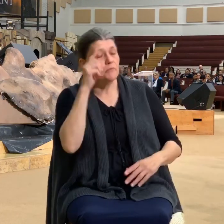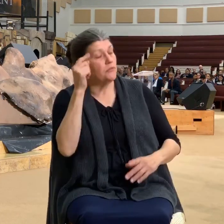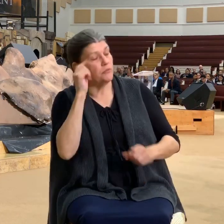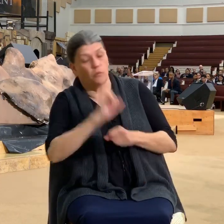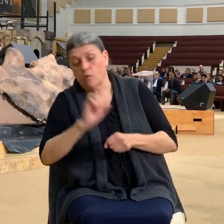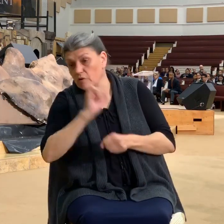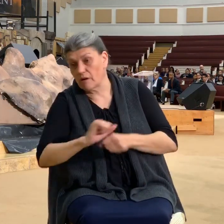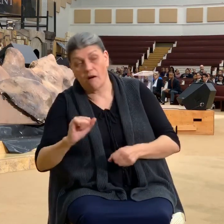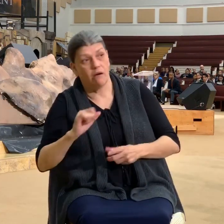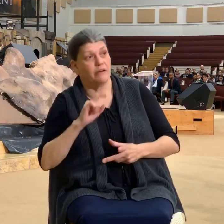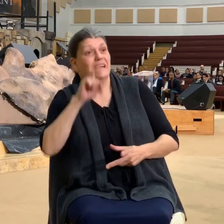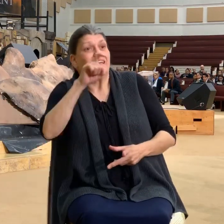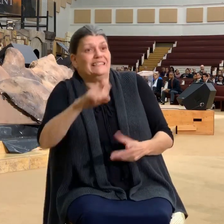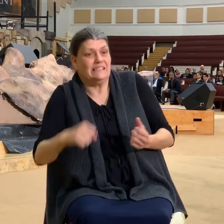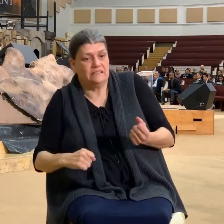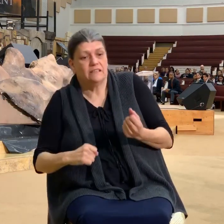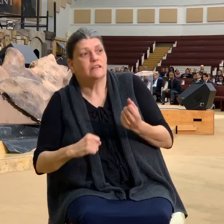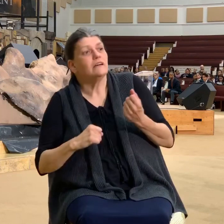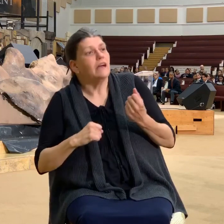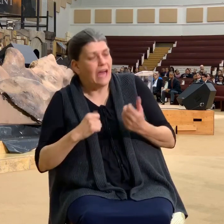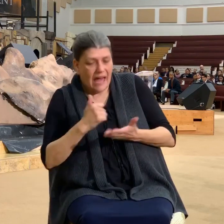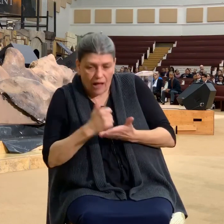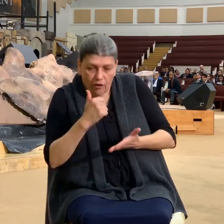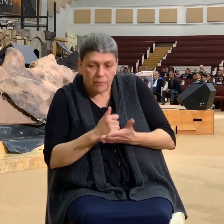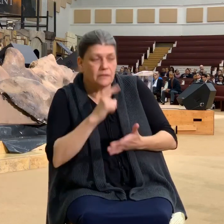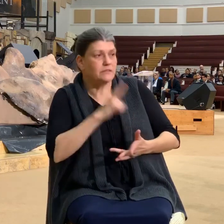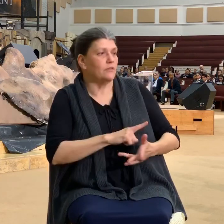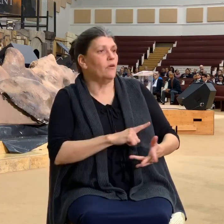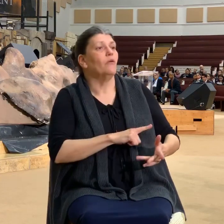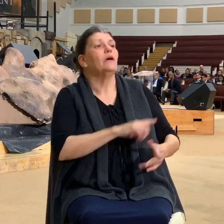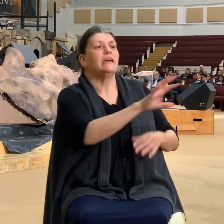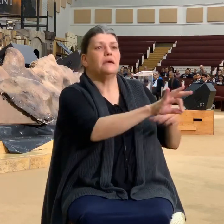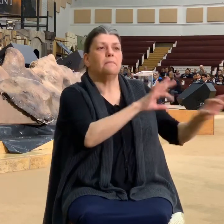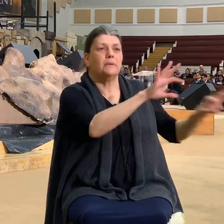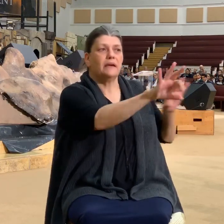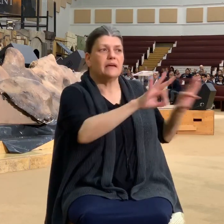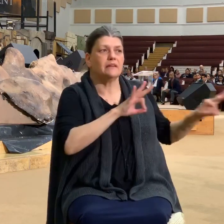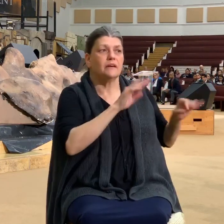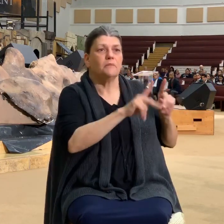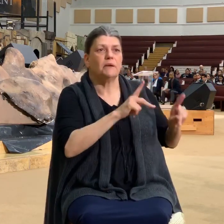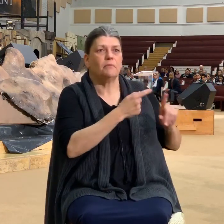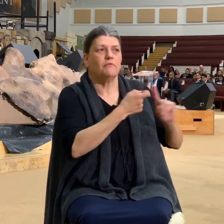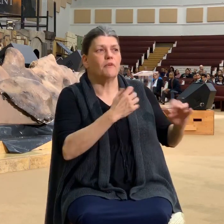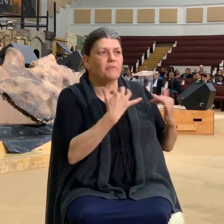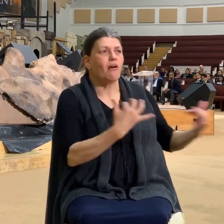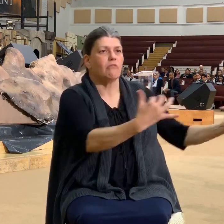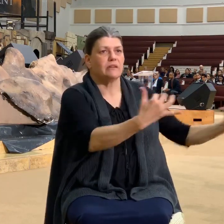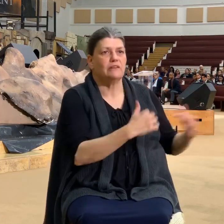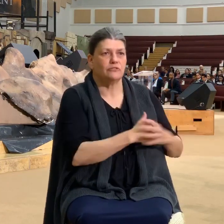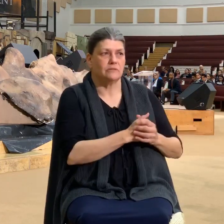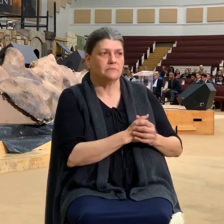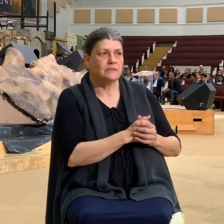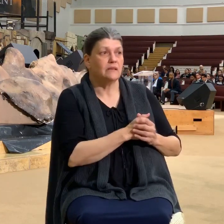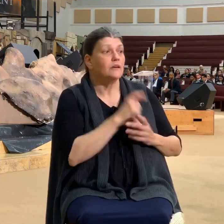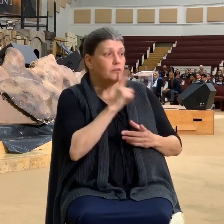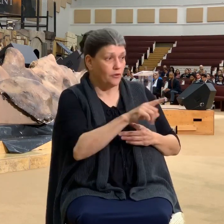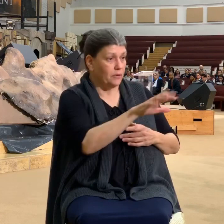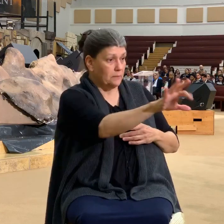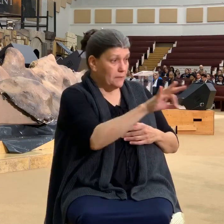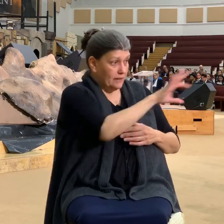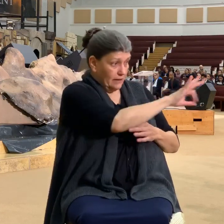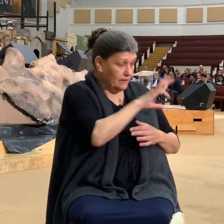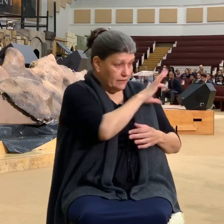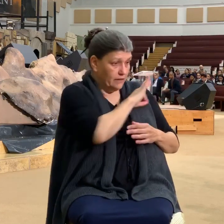just one man with hundreds of thousands, millions of people. So therefore, gets these men, leaders among the